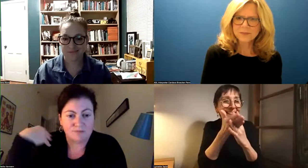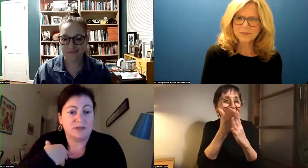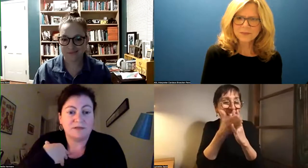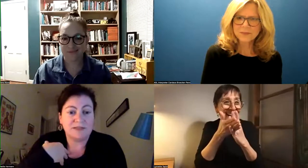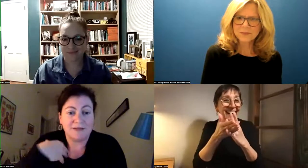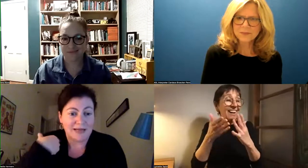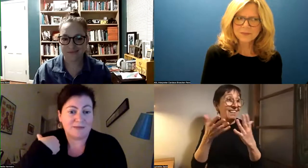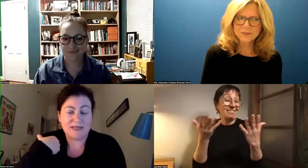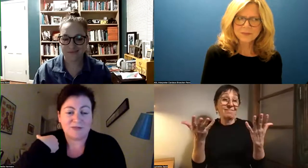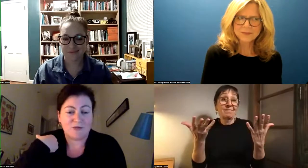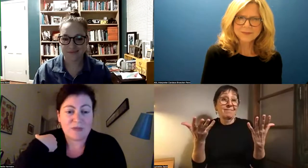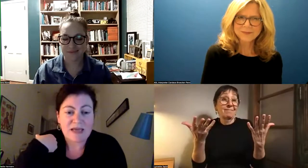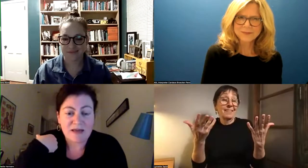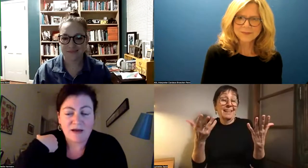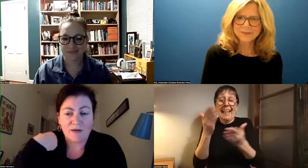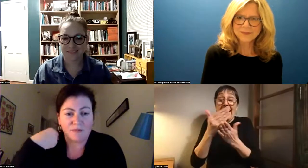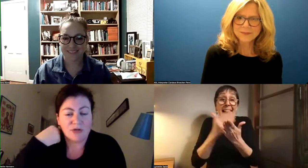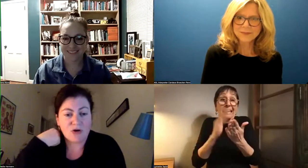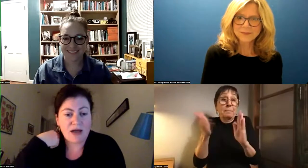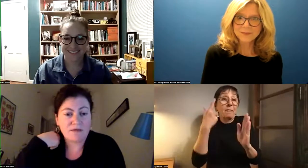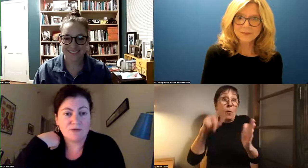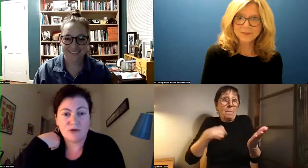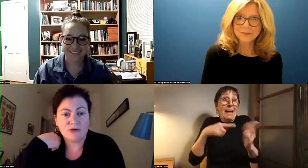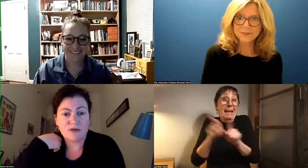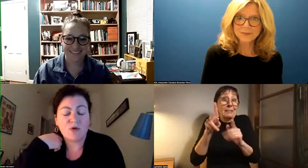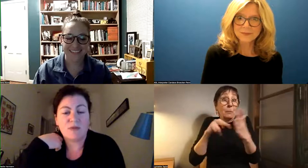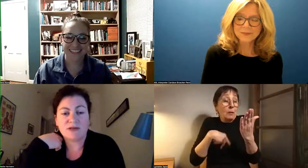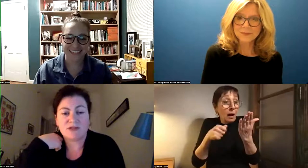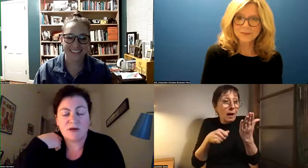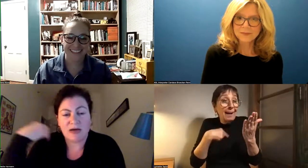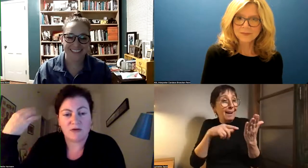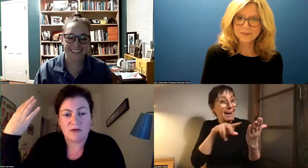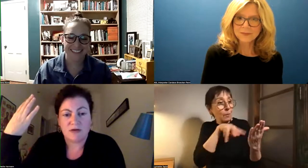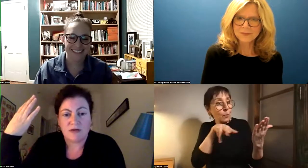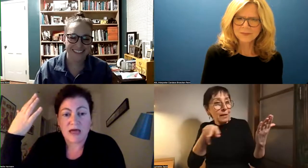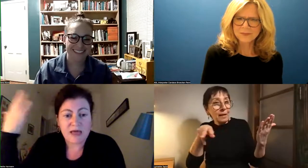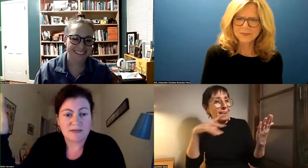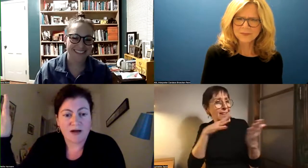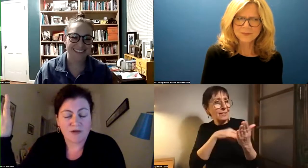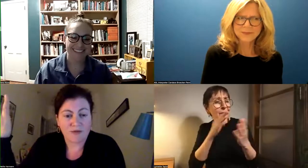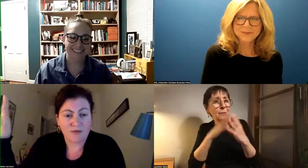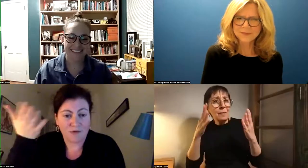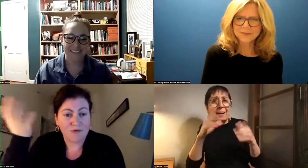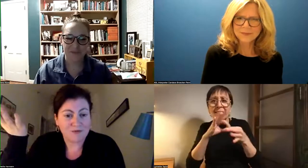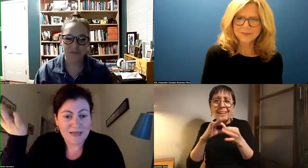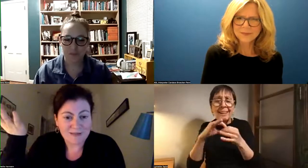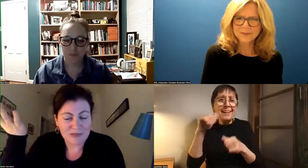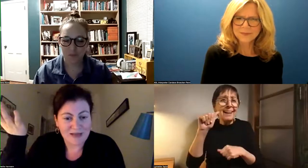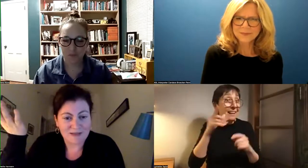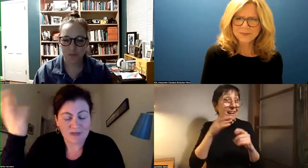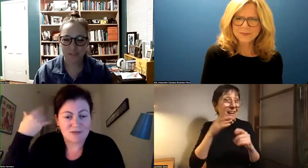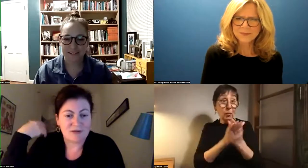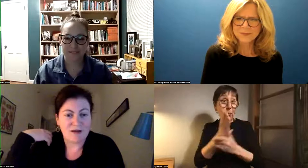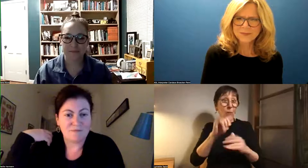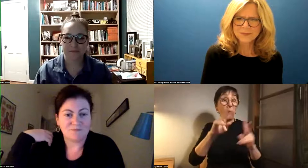are lesson plans for me. I learned so much about ASL through those lesson